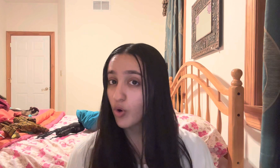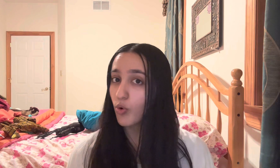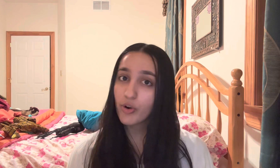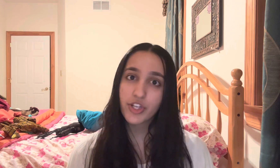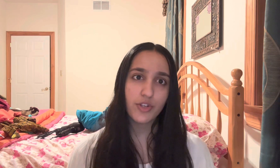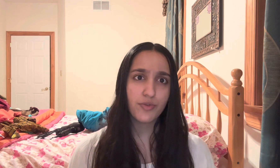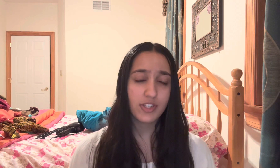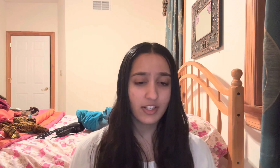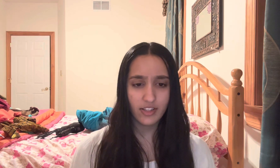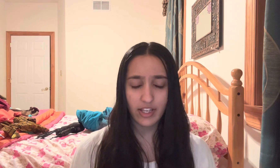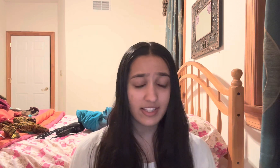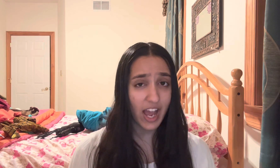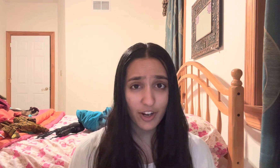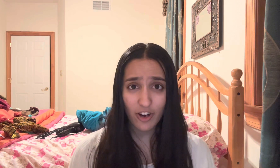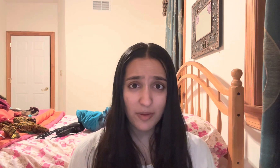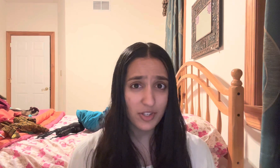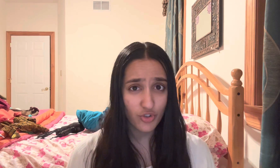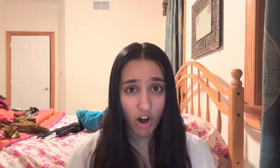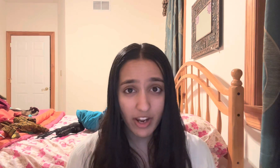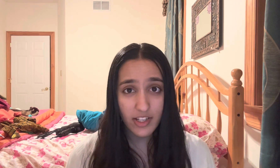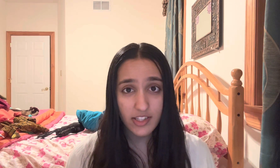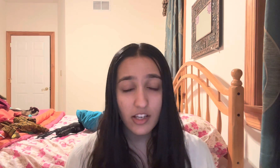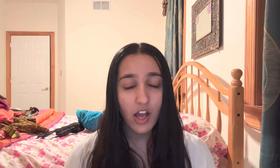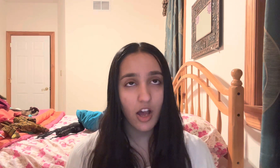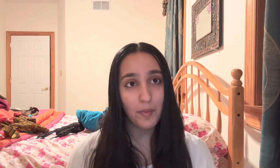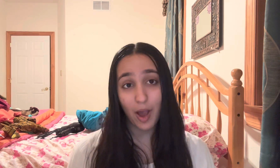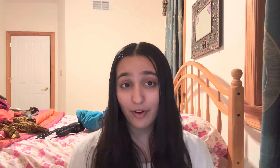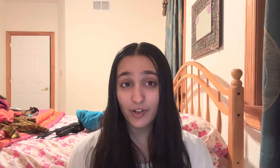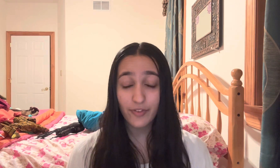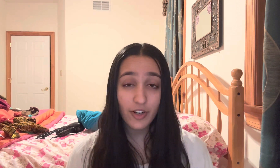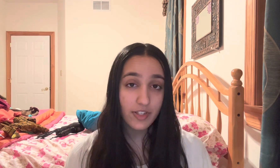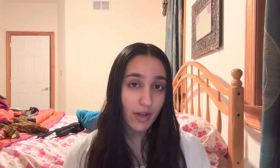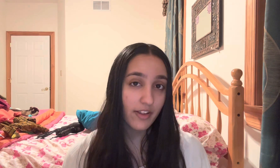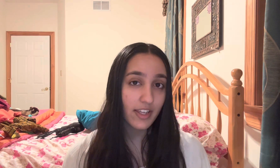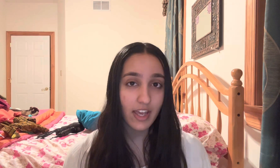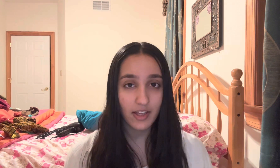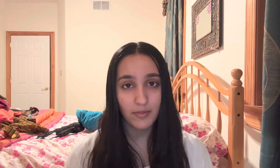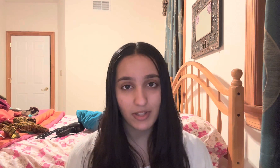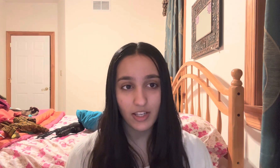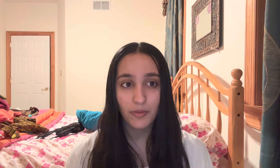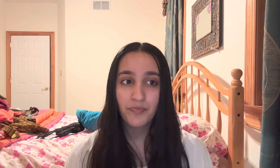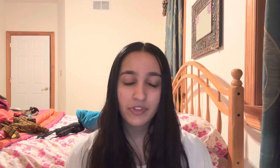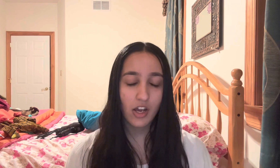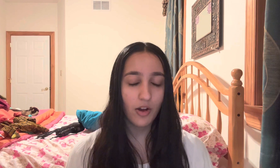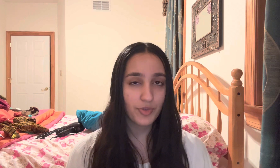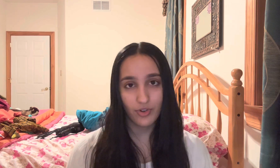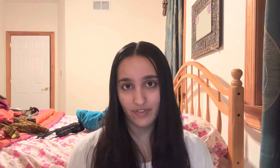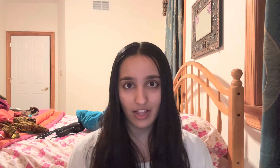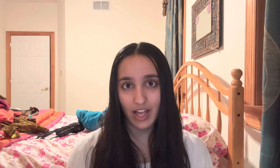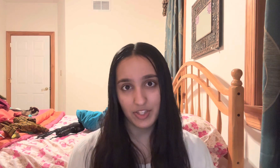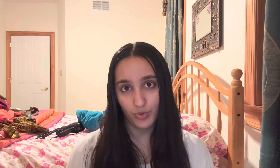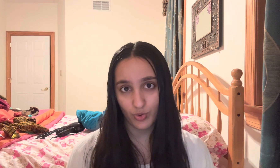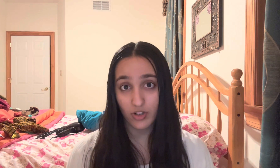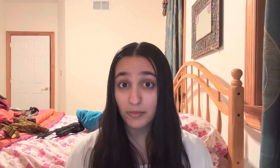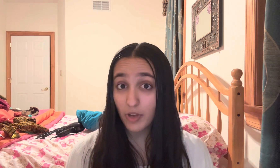or use like diagrams and drawings. However, fingerspelling can be sort of that last resort